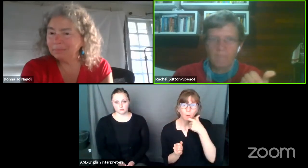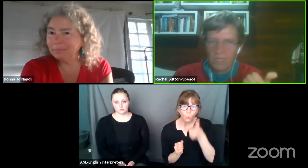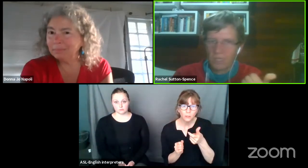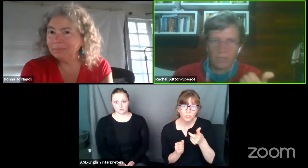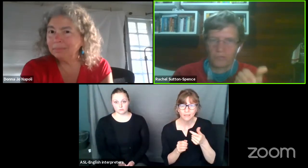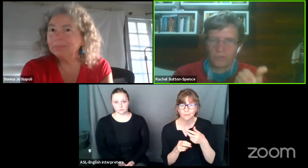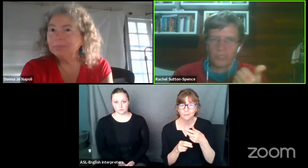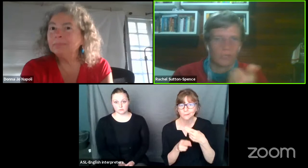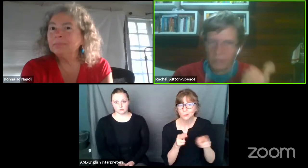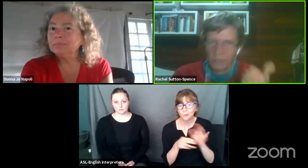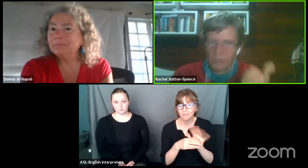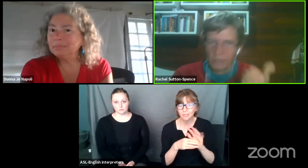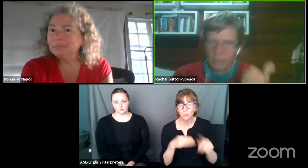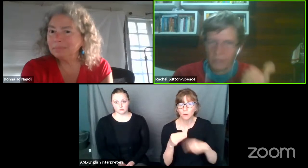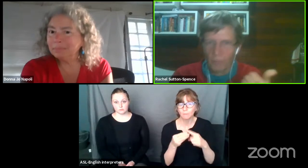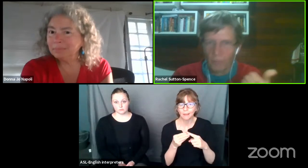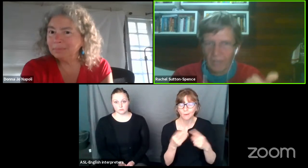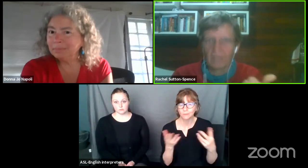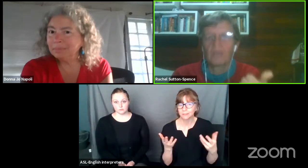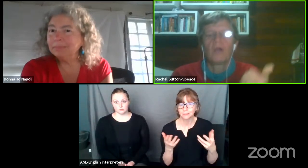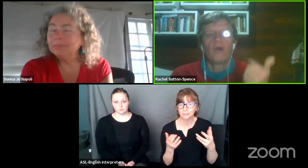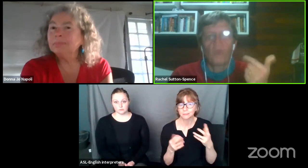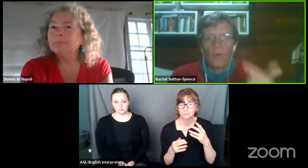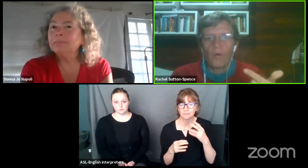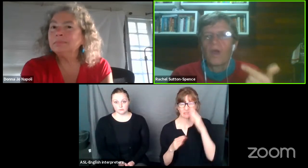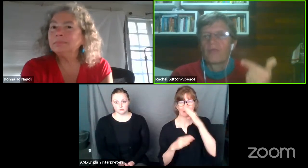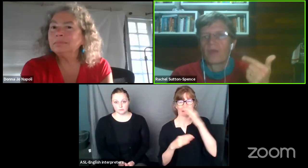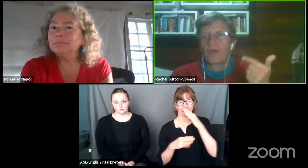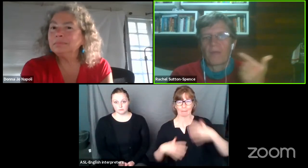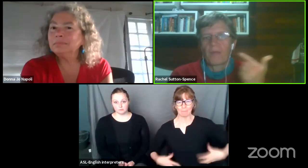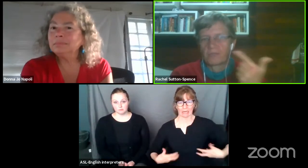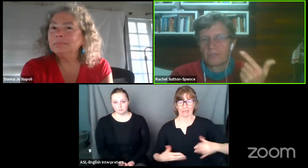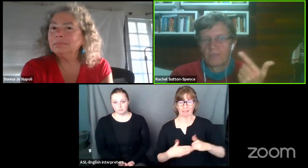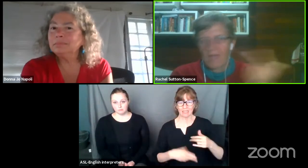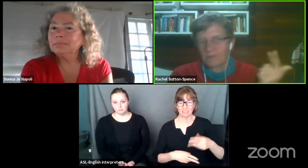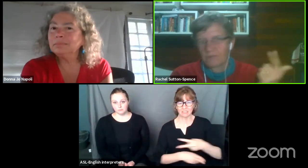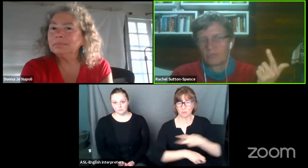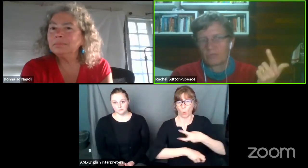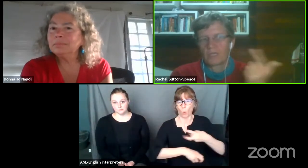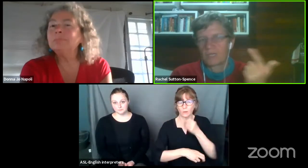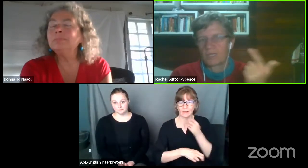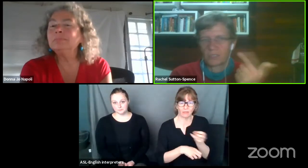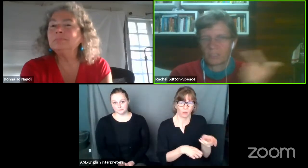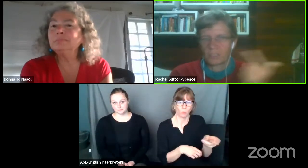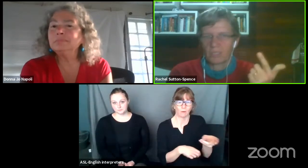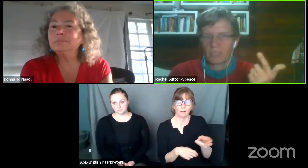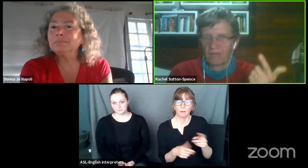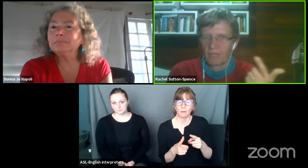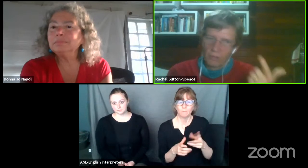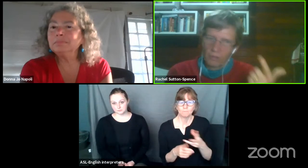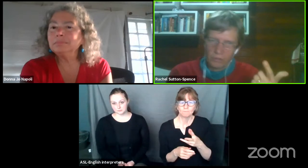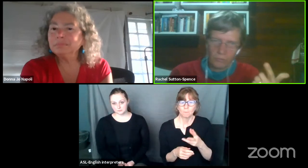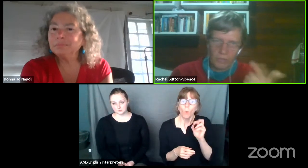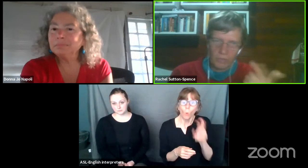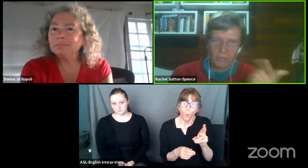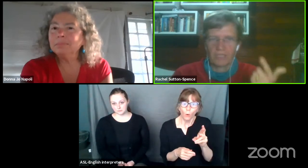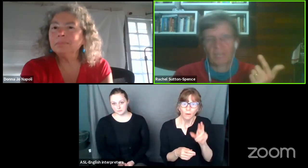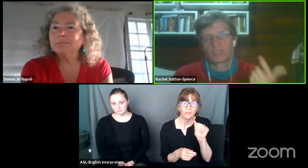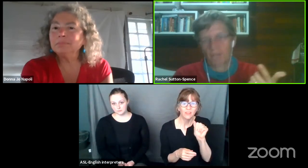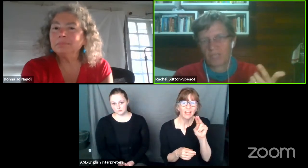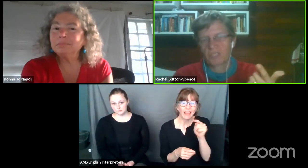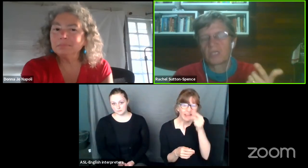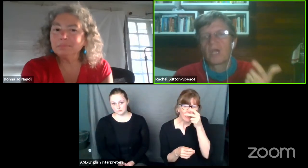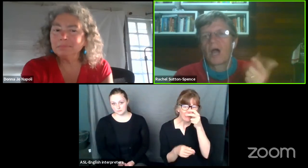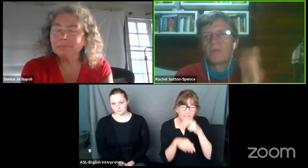smelly monkey who stole things and threw them away, or about the ant who realized that she didn't have any clothes on and went off to